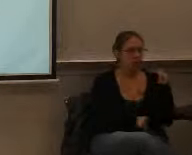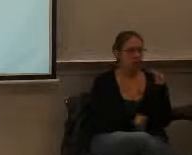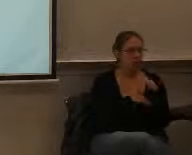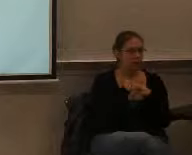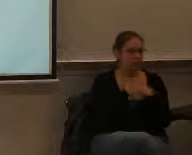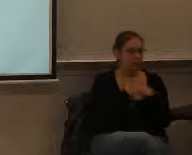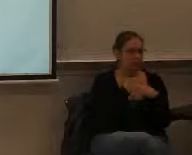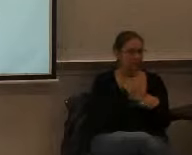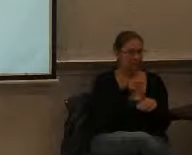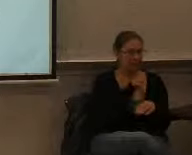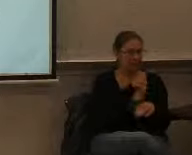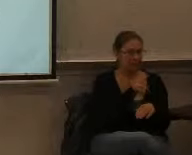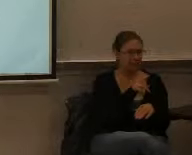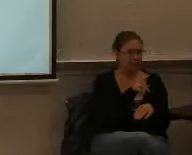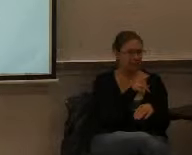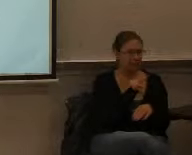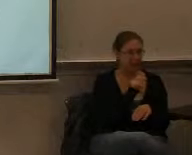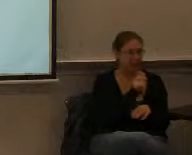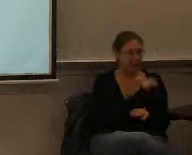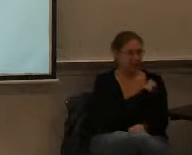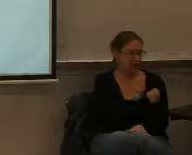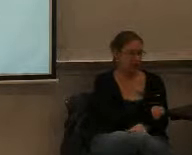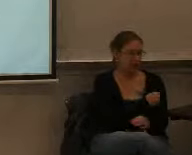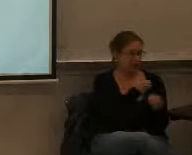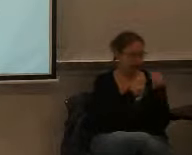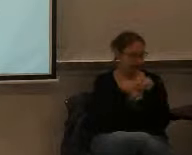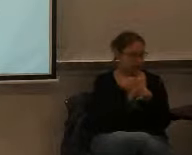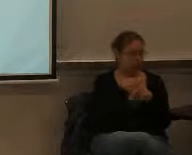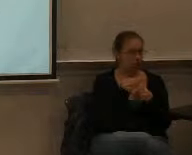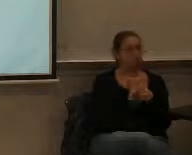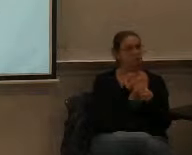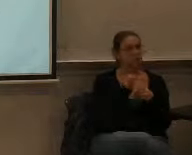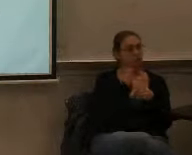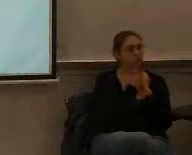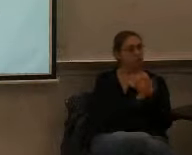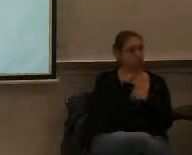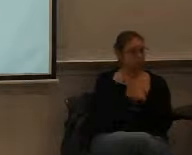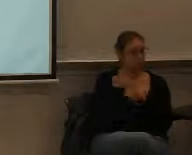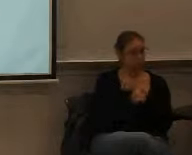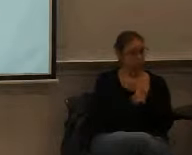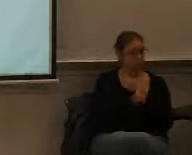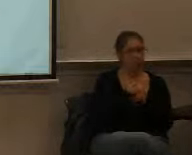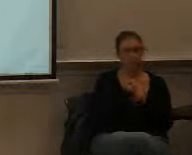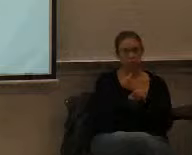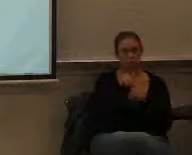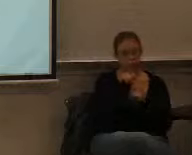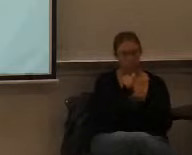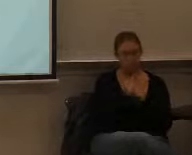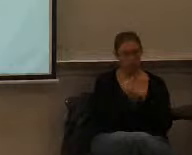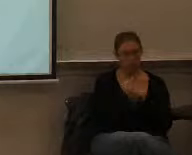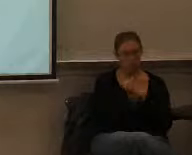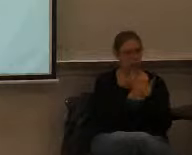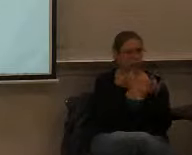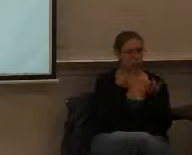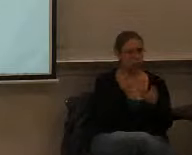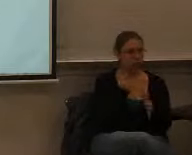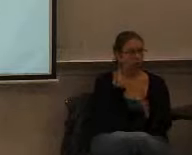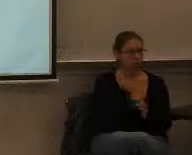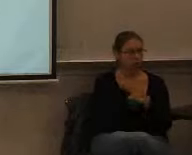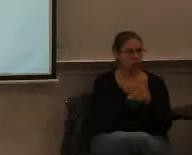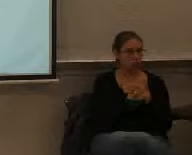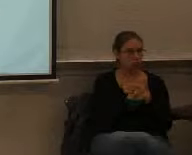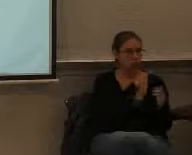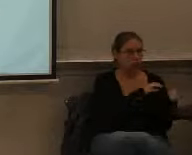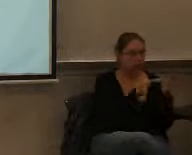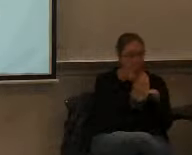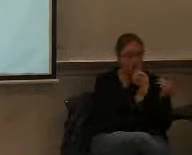maximize its net energy intake. So in some situations, you don't want to always be running around